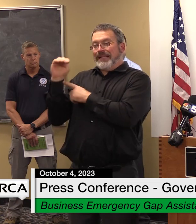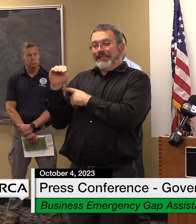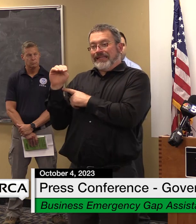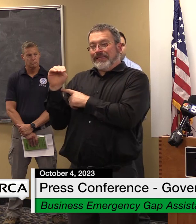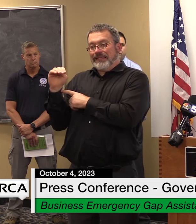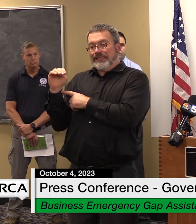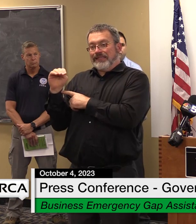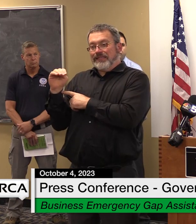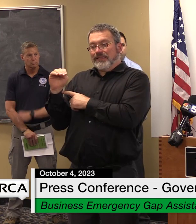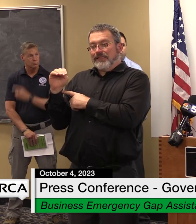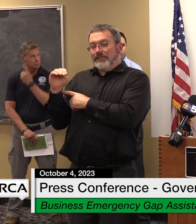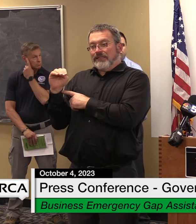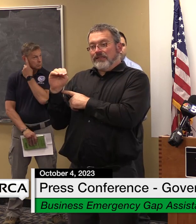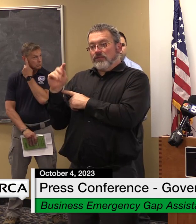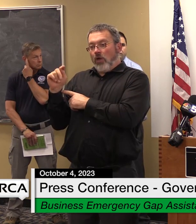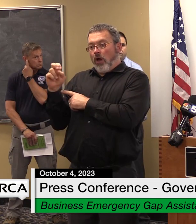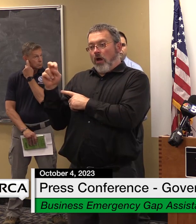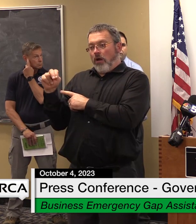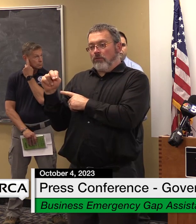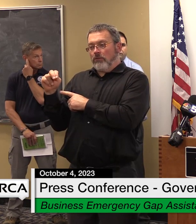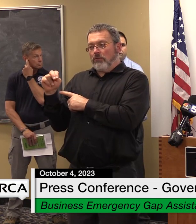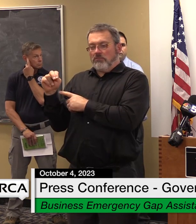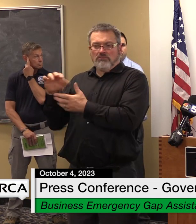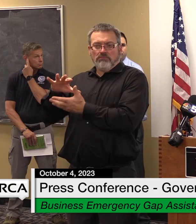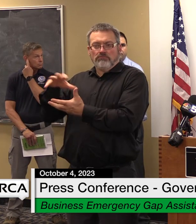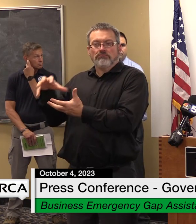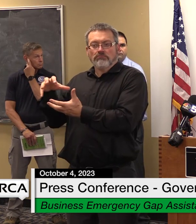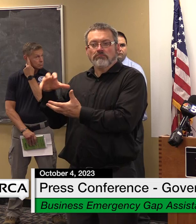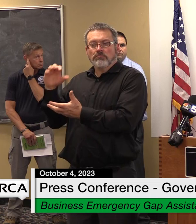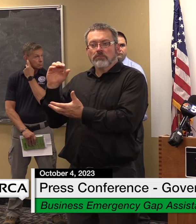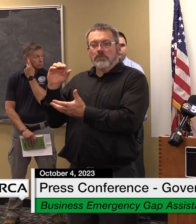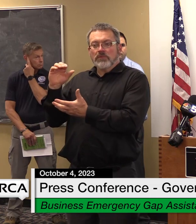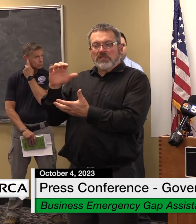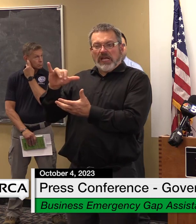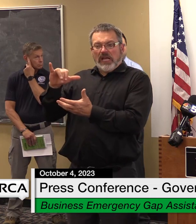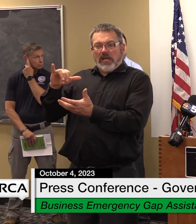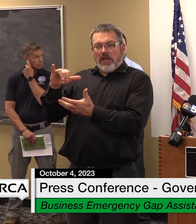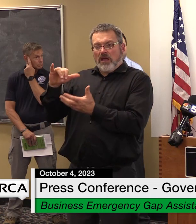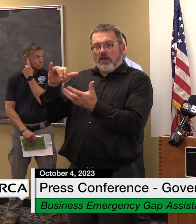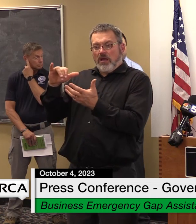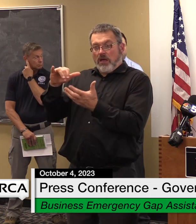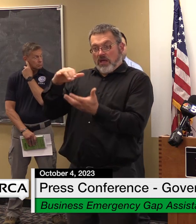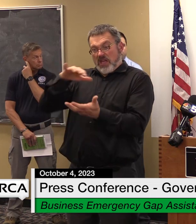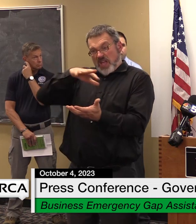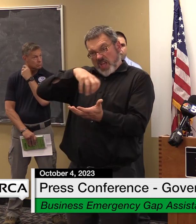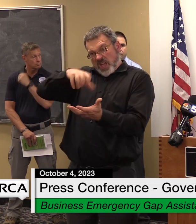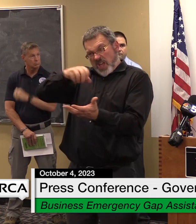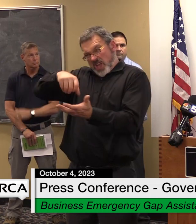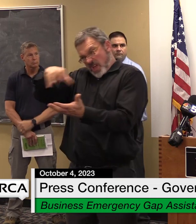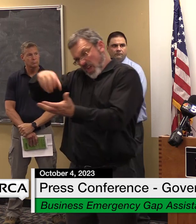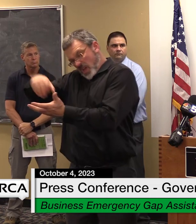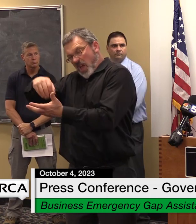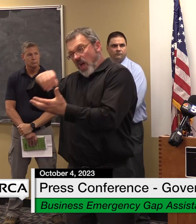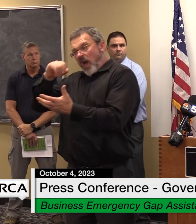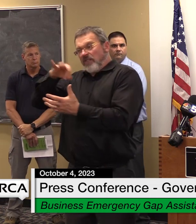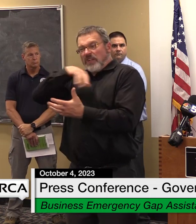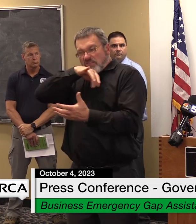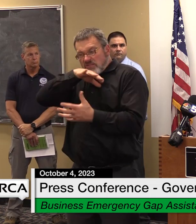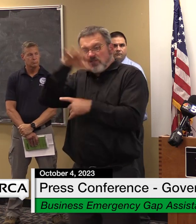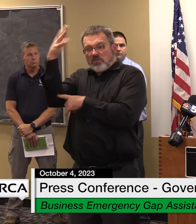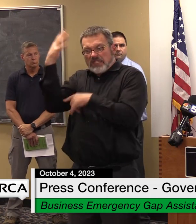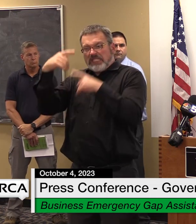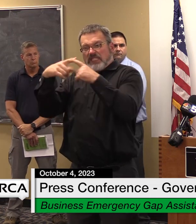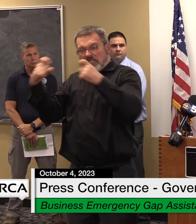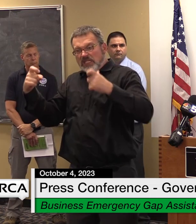debris and 1,987 cubic yards of vegetative debris. That's not including the work of local